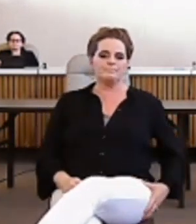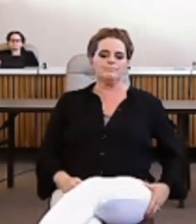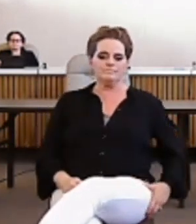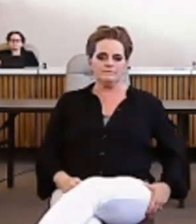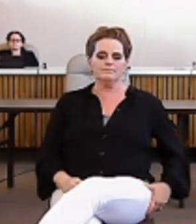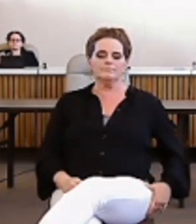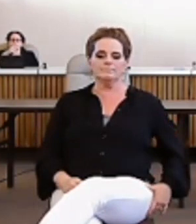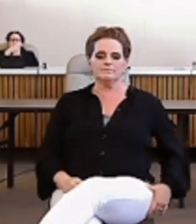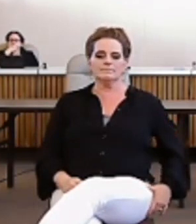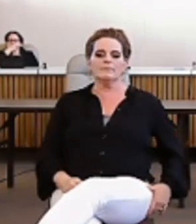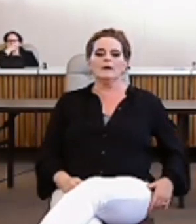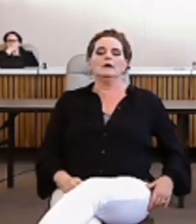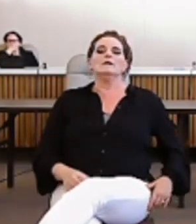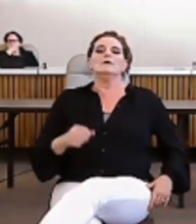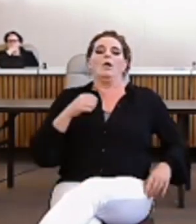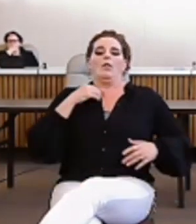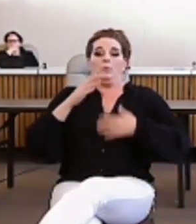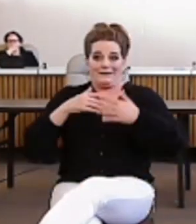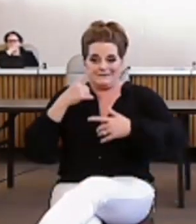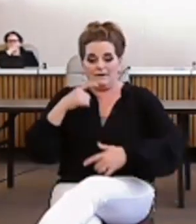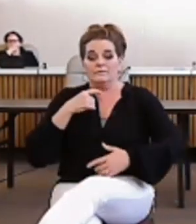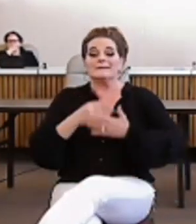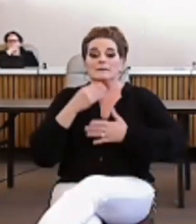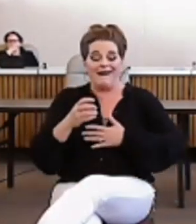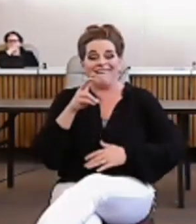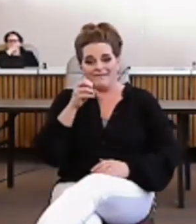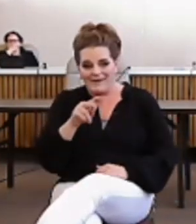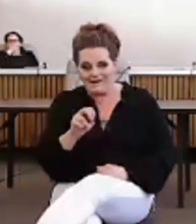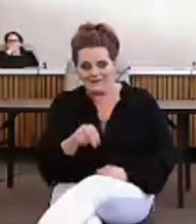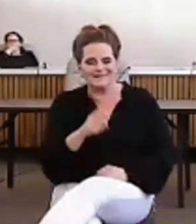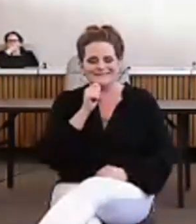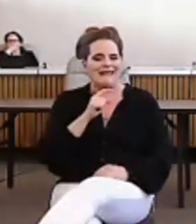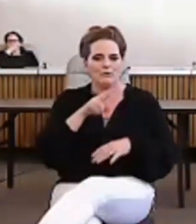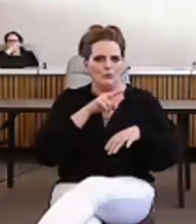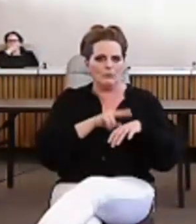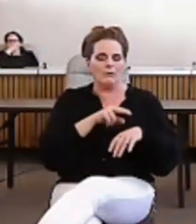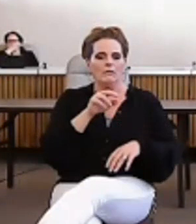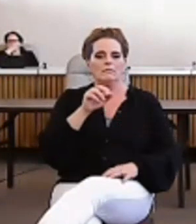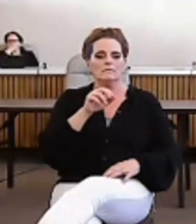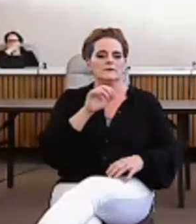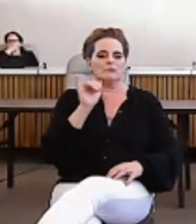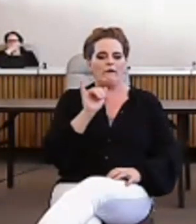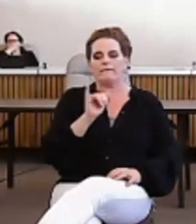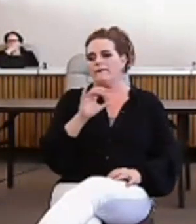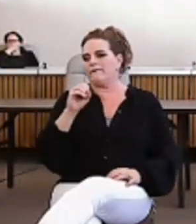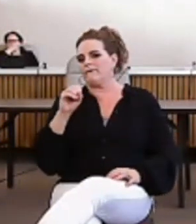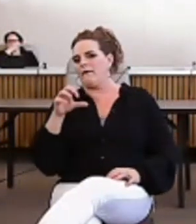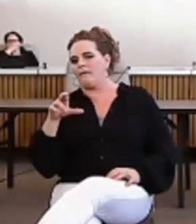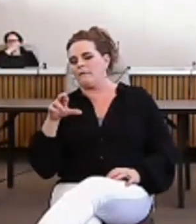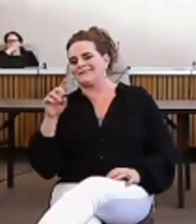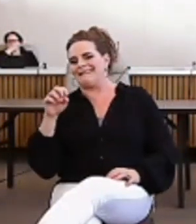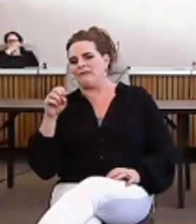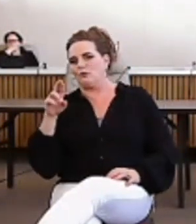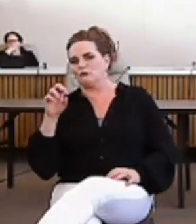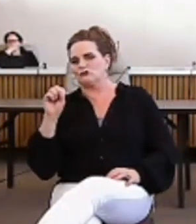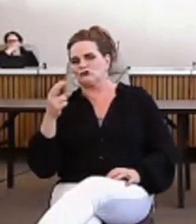The buying process is not the same as a regular car dealership. People do not browse on the lot and seek a lot of look